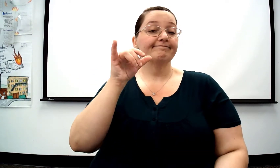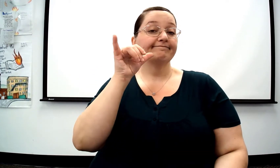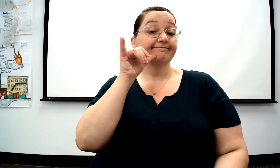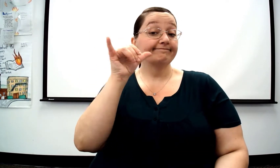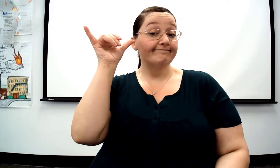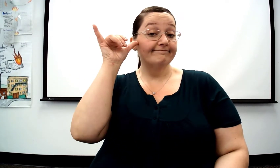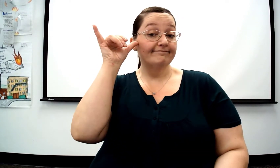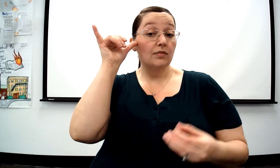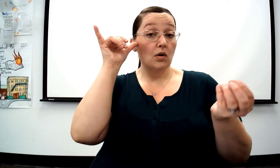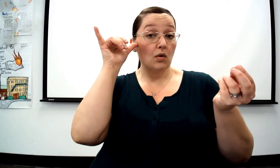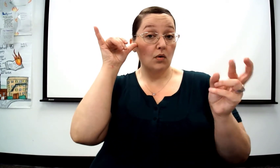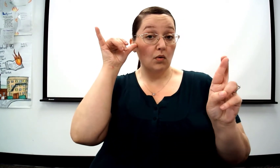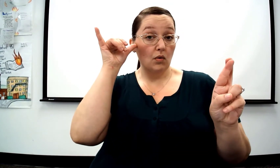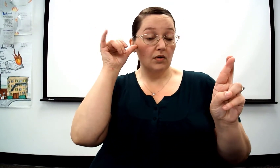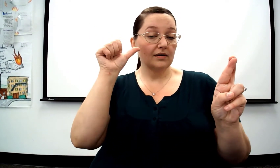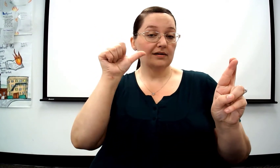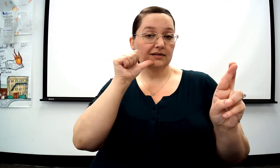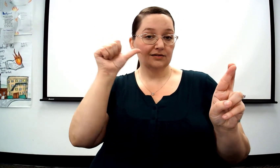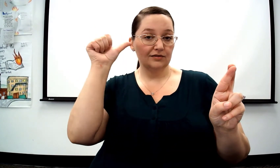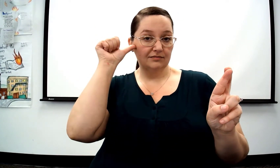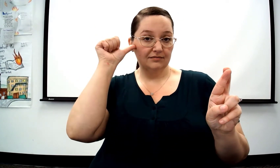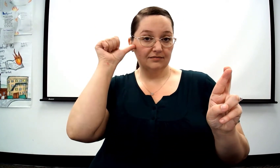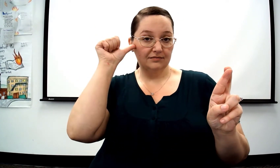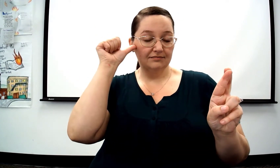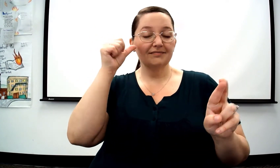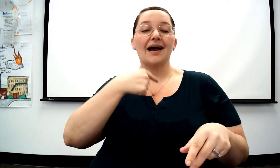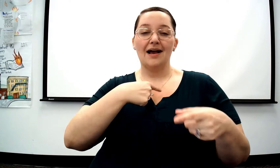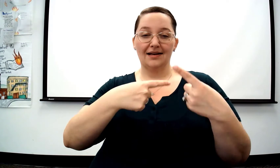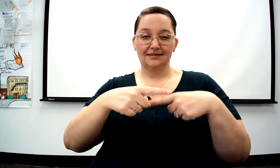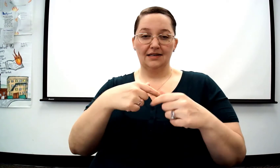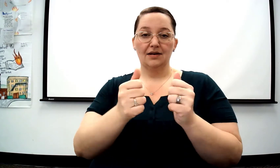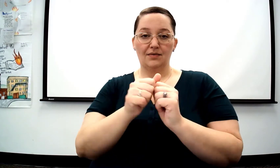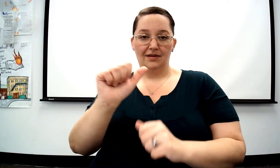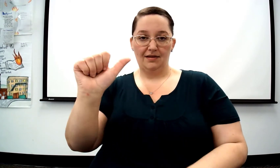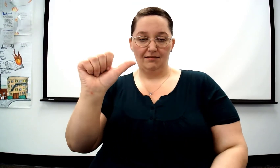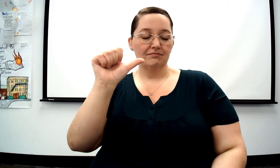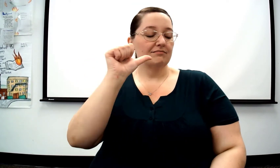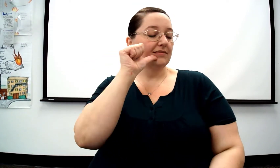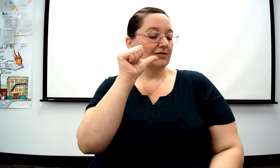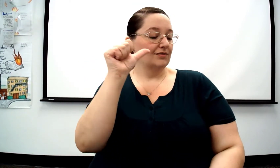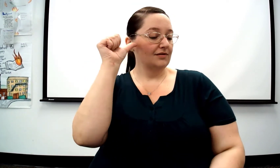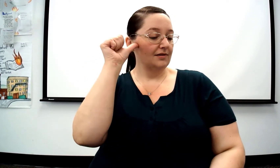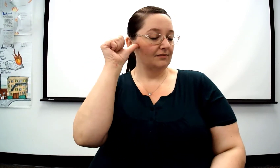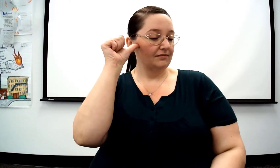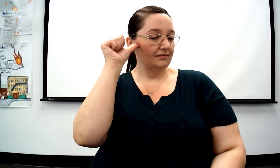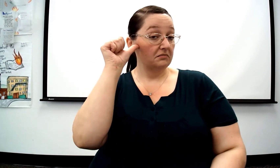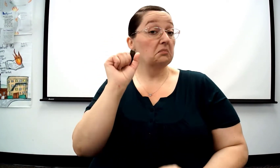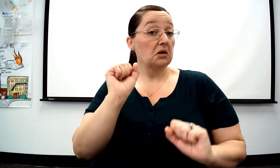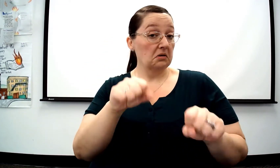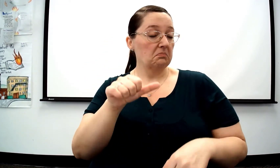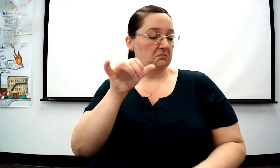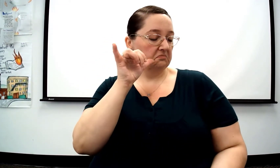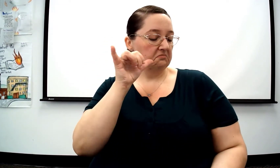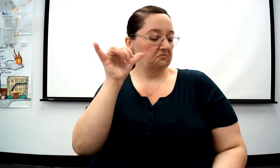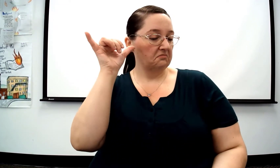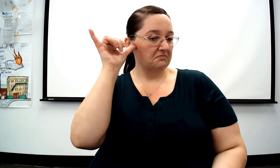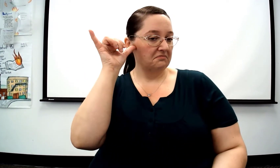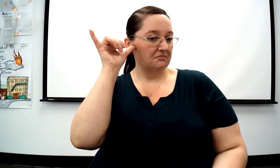You can sign with a Y or an open A, tapping from chin to jaw. I sign mine with the open A. You can use a Y if you